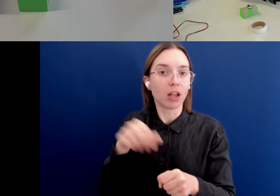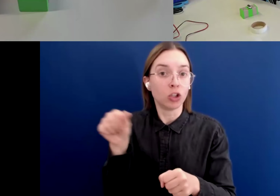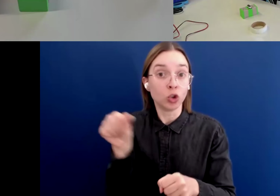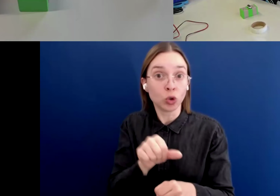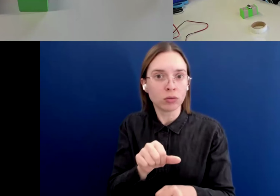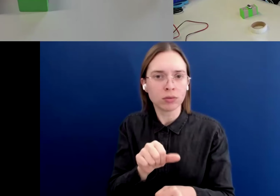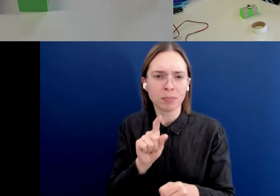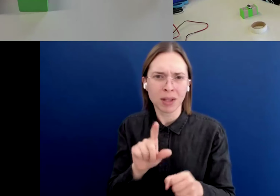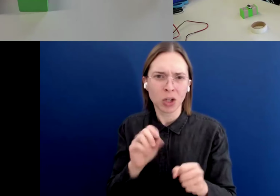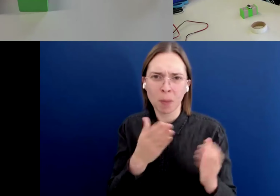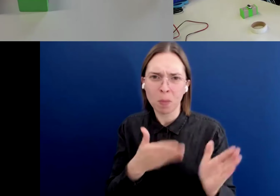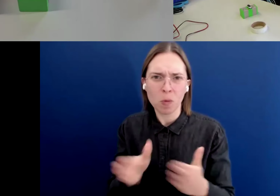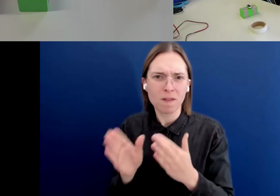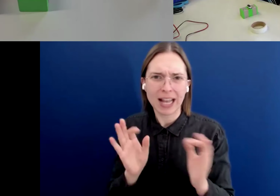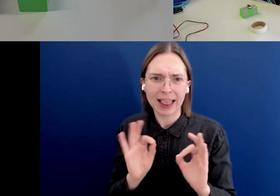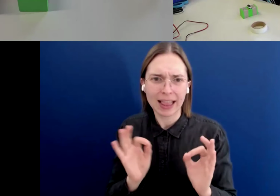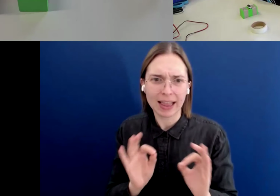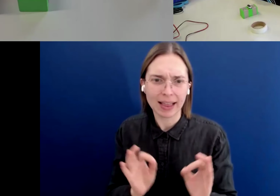I'm